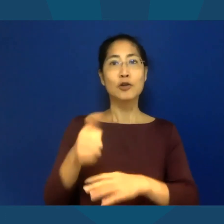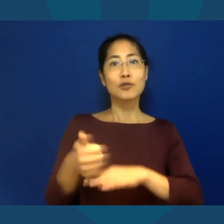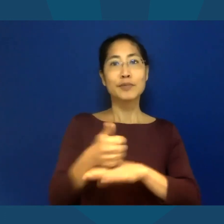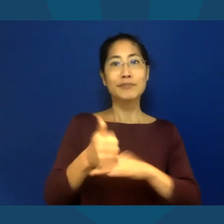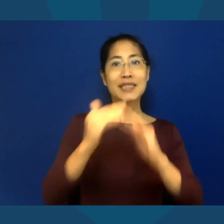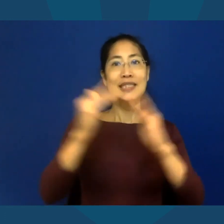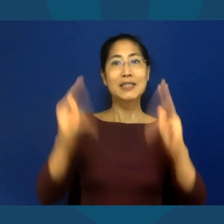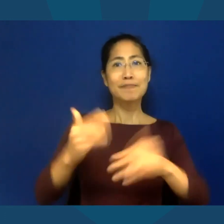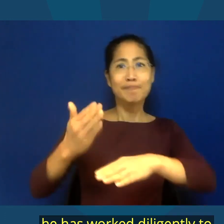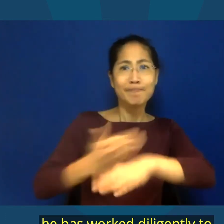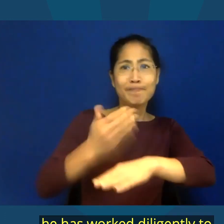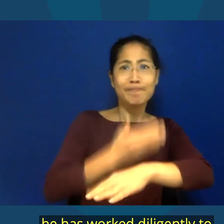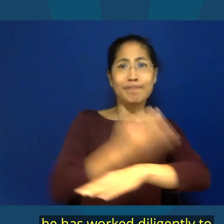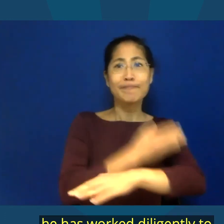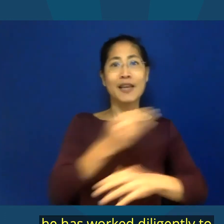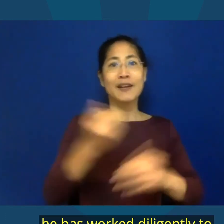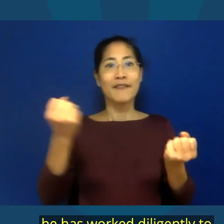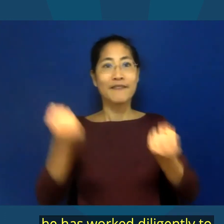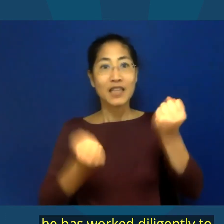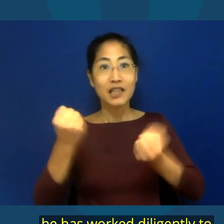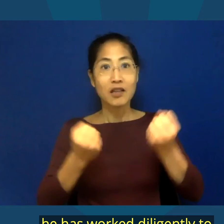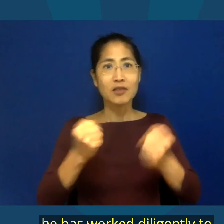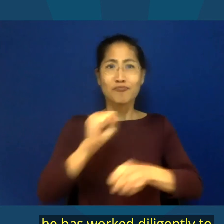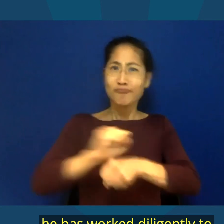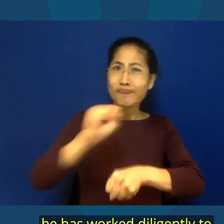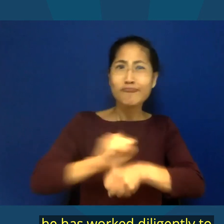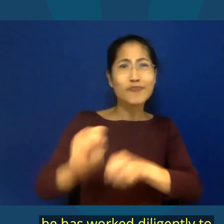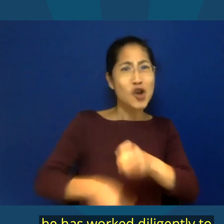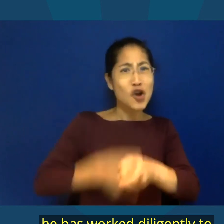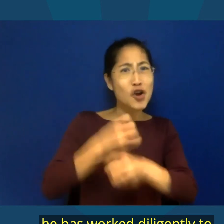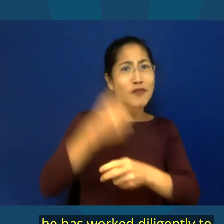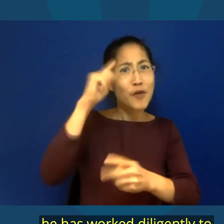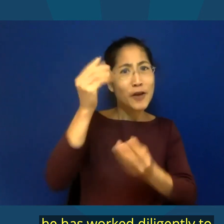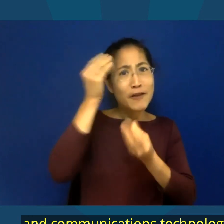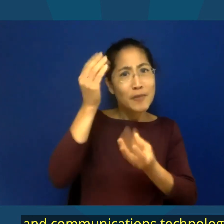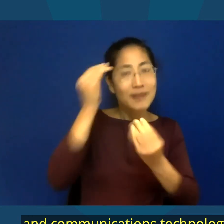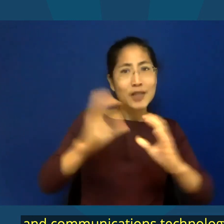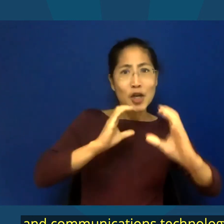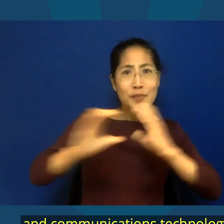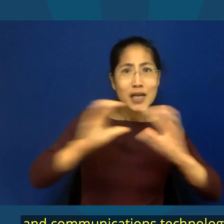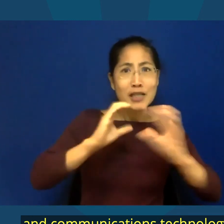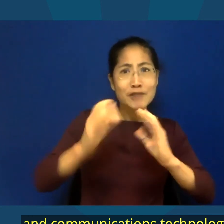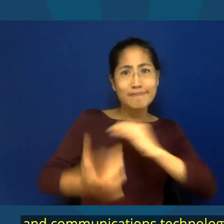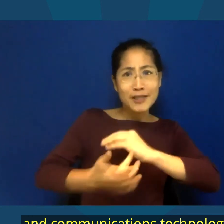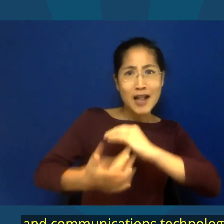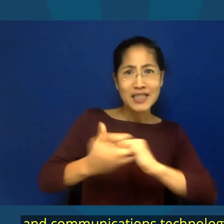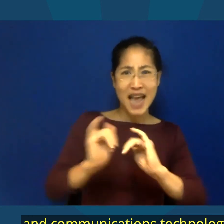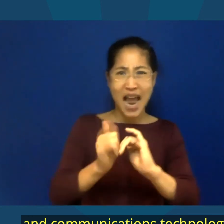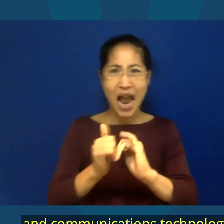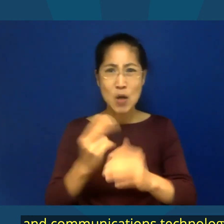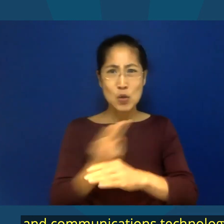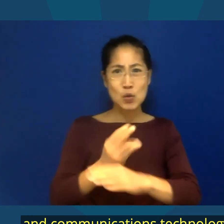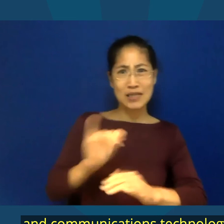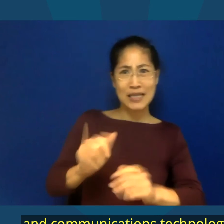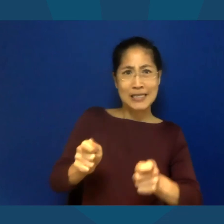For more than 26 years, he has worked diligently to improve the use of information and communications technology